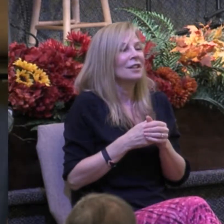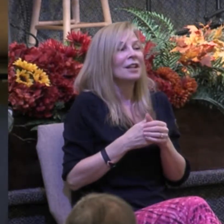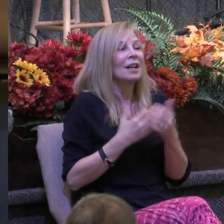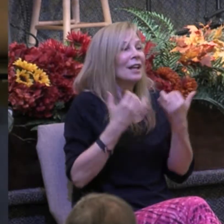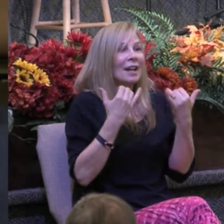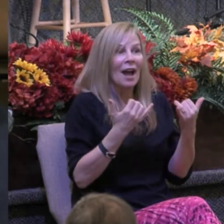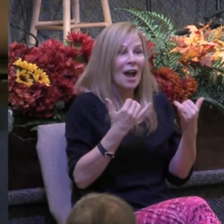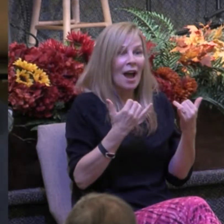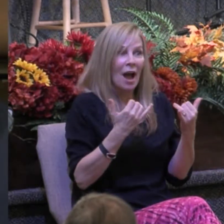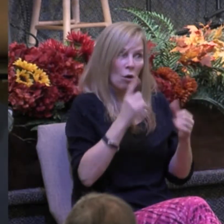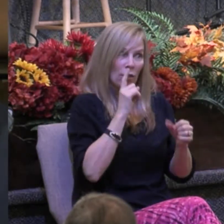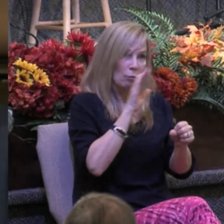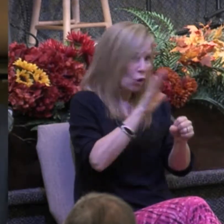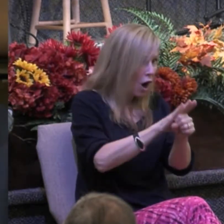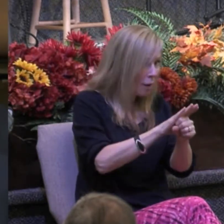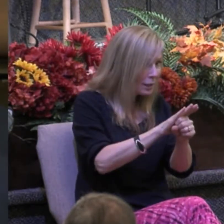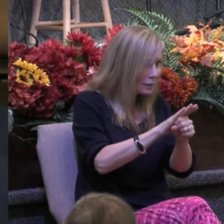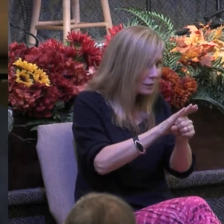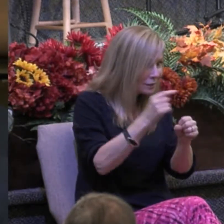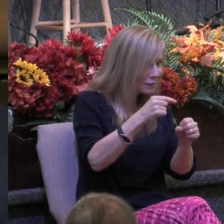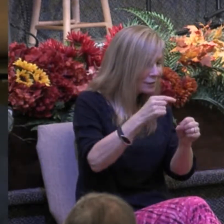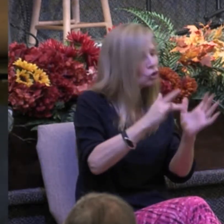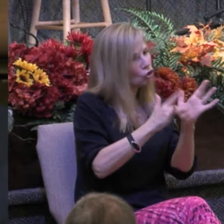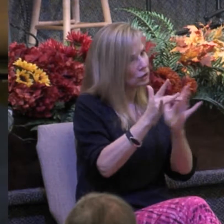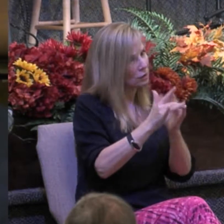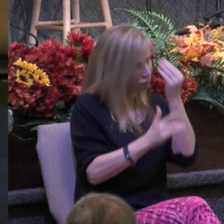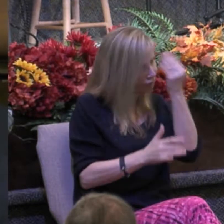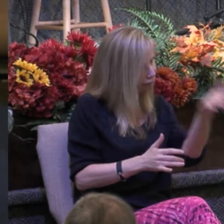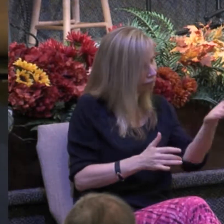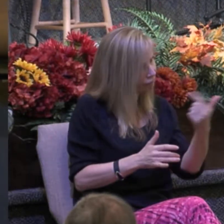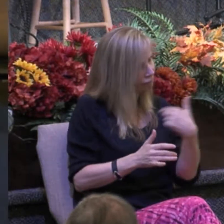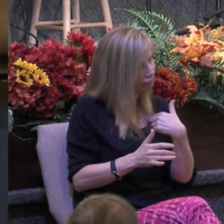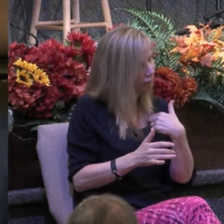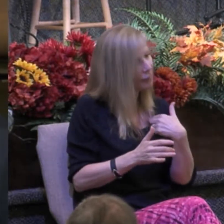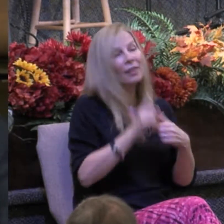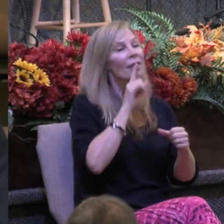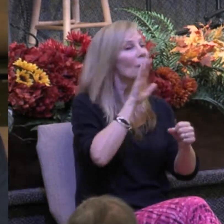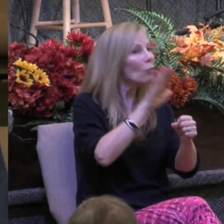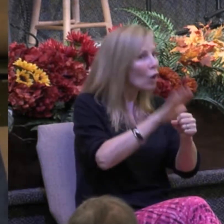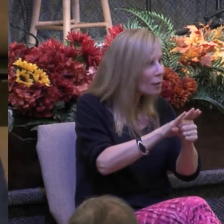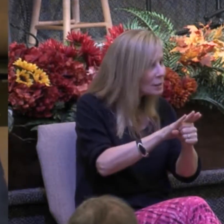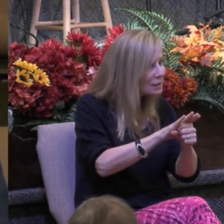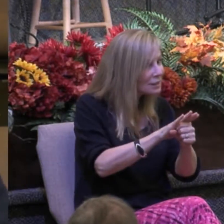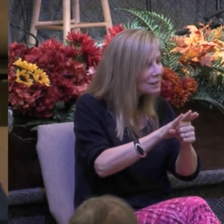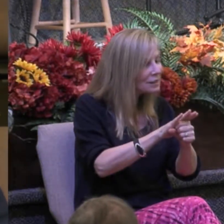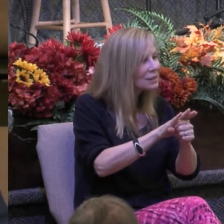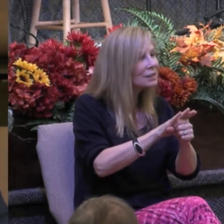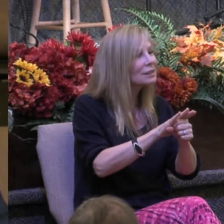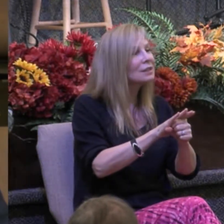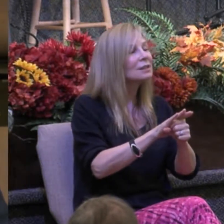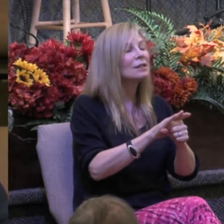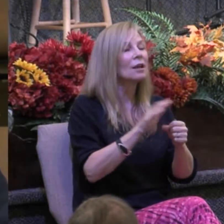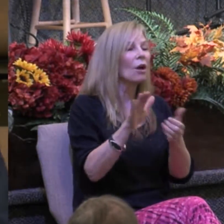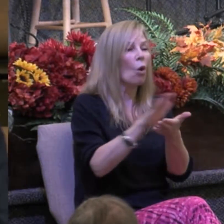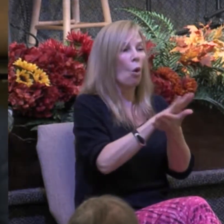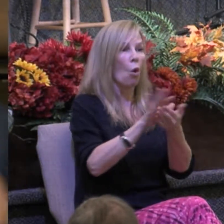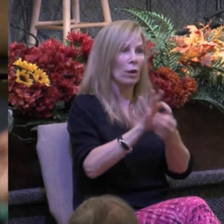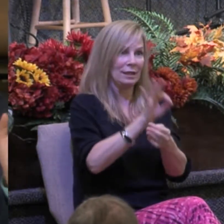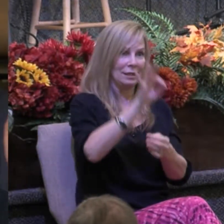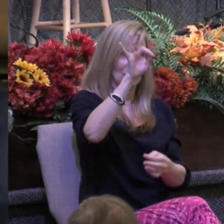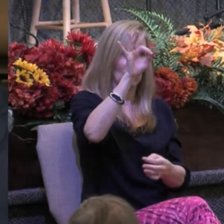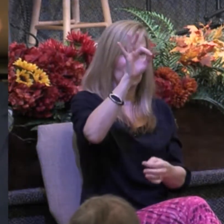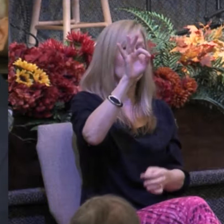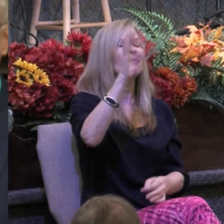the Father had made to them, which Jesus had told them about, was the promise that the Holy Spirit was going